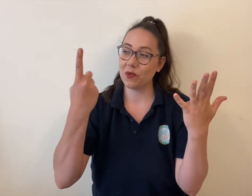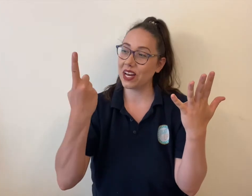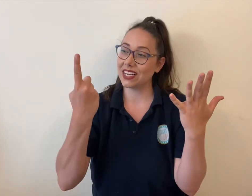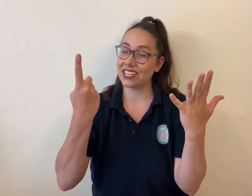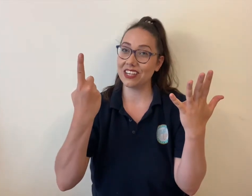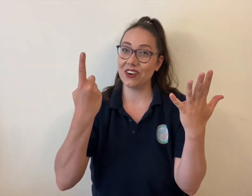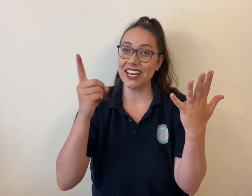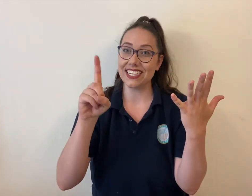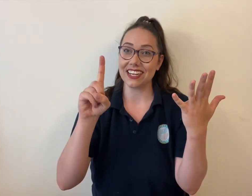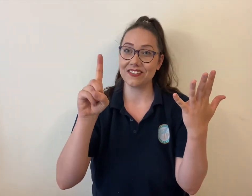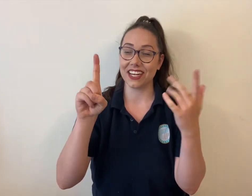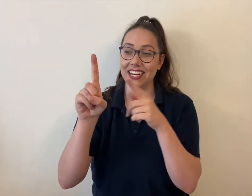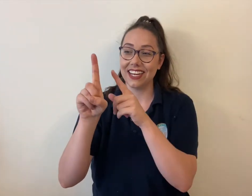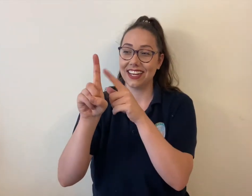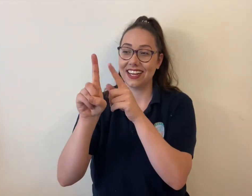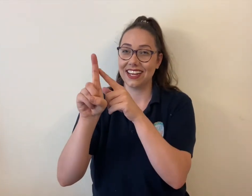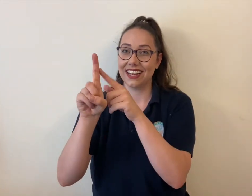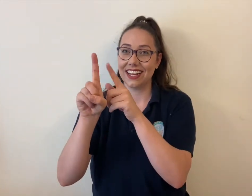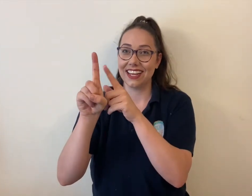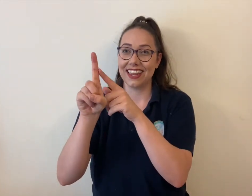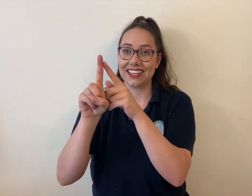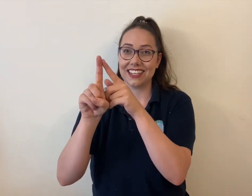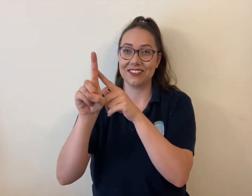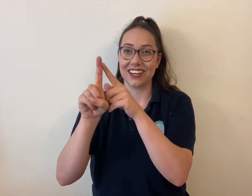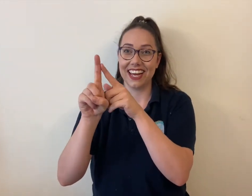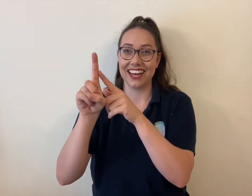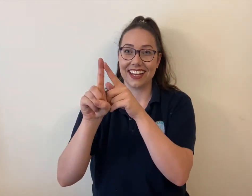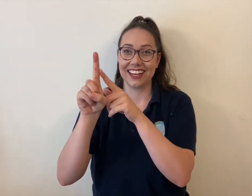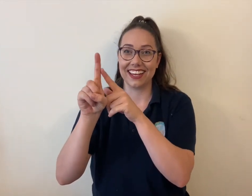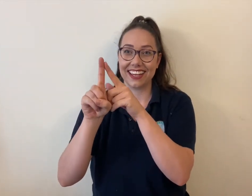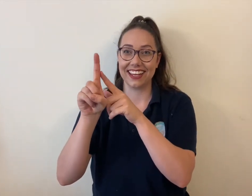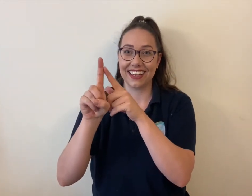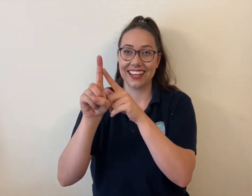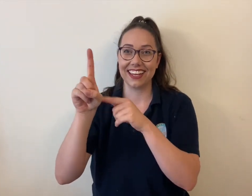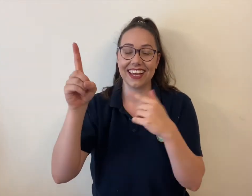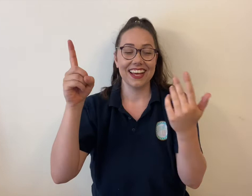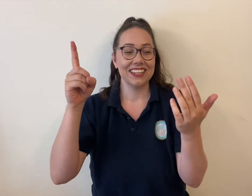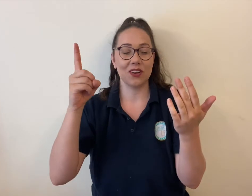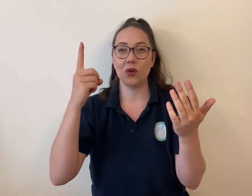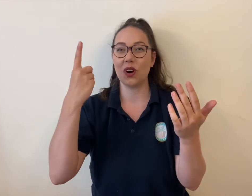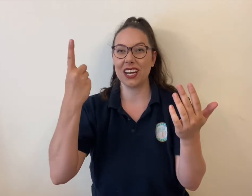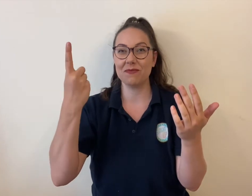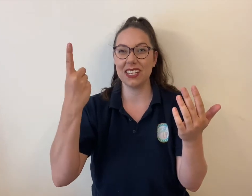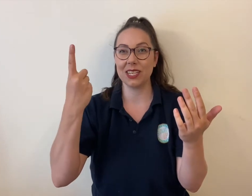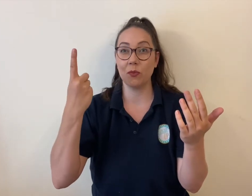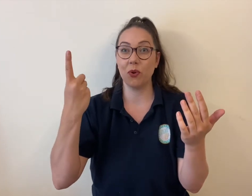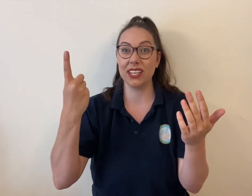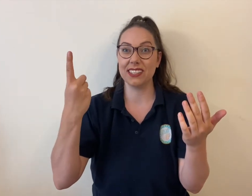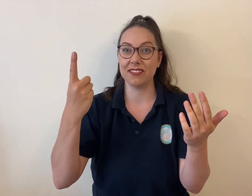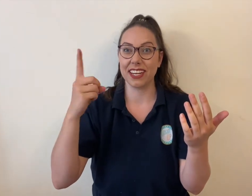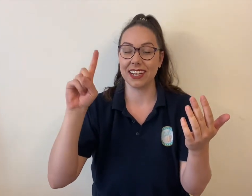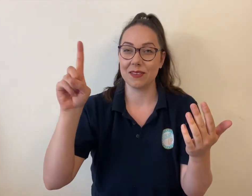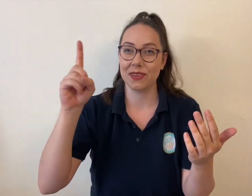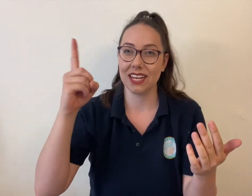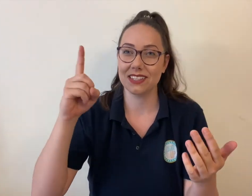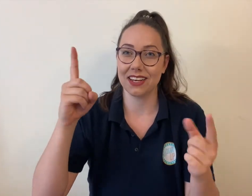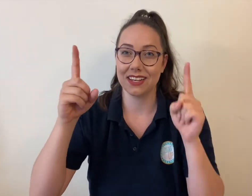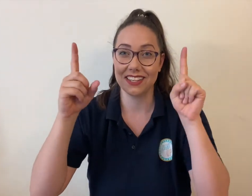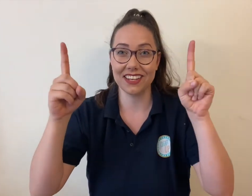I say your index finger, that's this one here. So, or I might say your pointer finger, but that's, so these